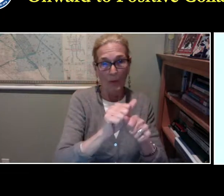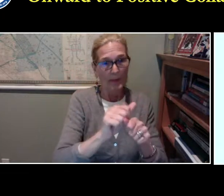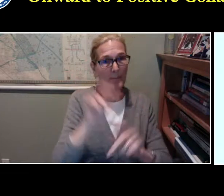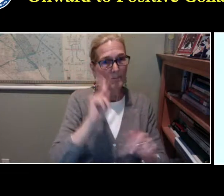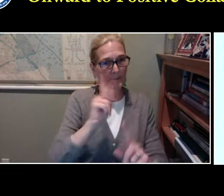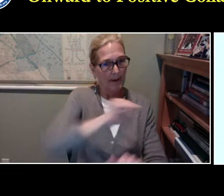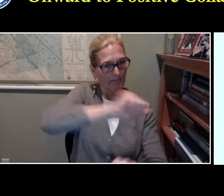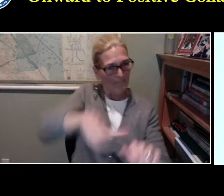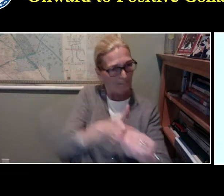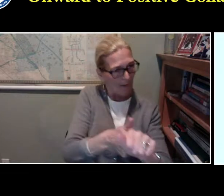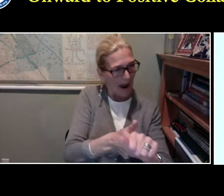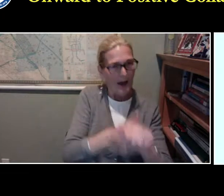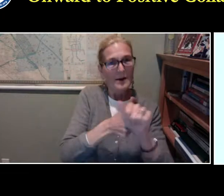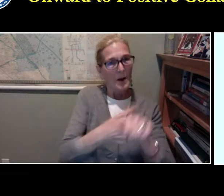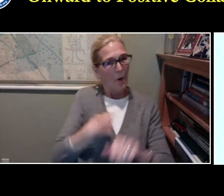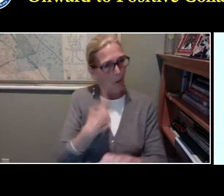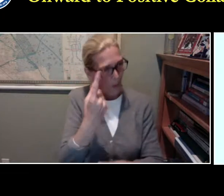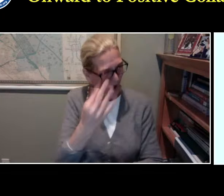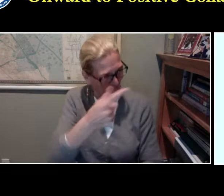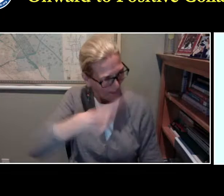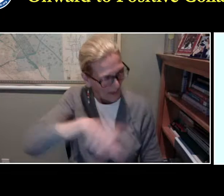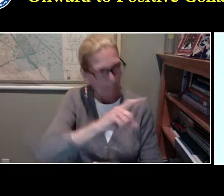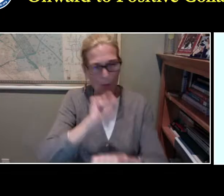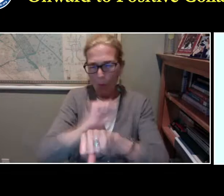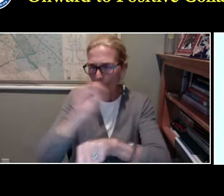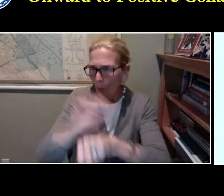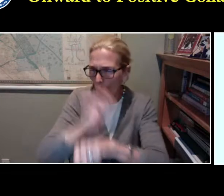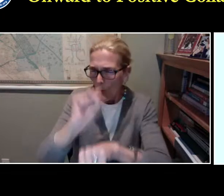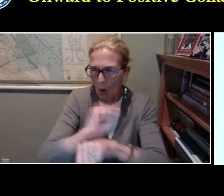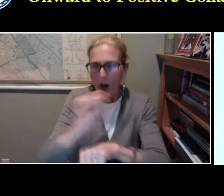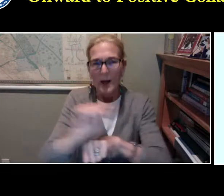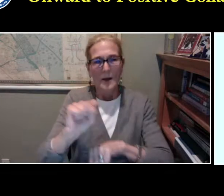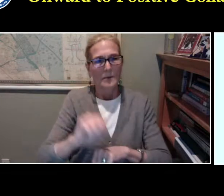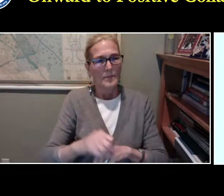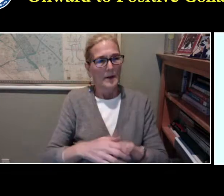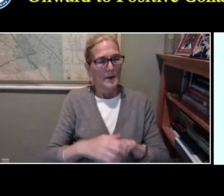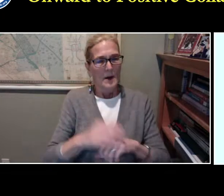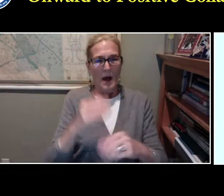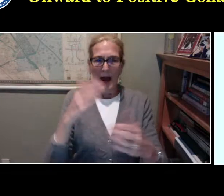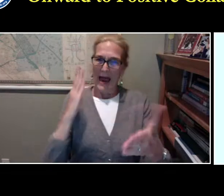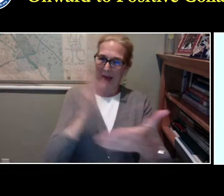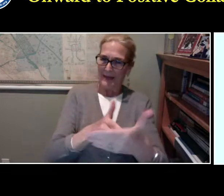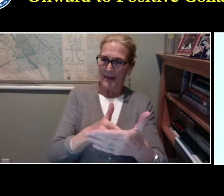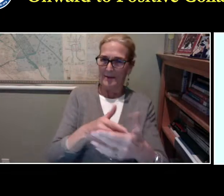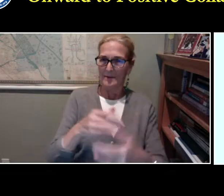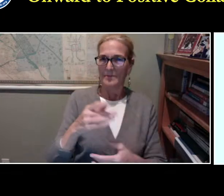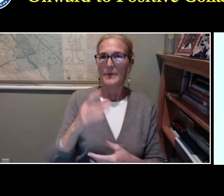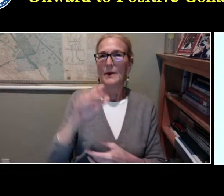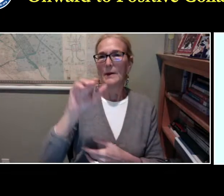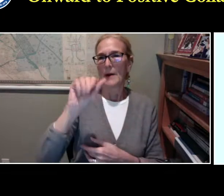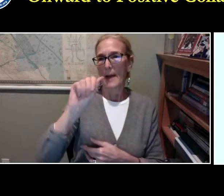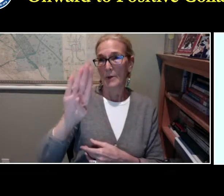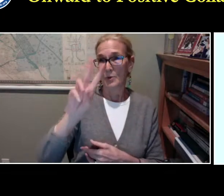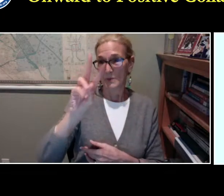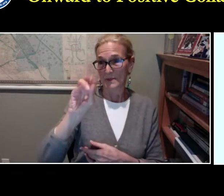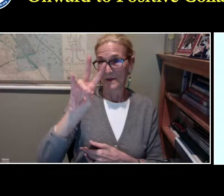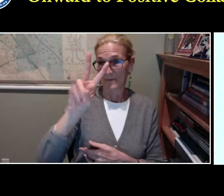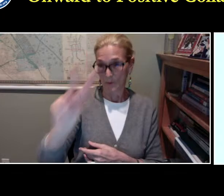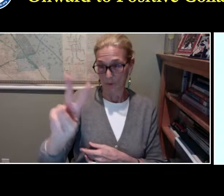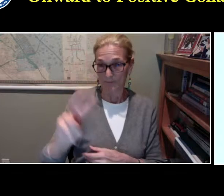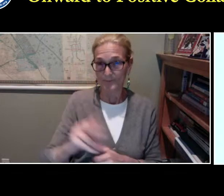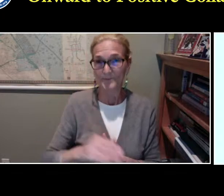specifically, it was Sherry Farhanha, who was working with many people. And I was one of the people who had the opportunity to work with Sherry